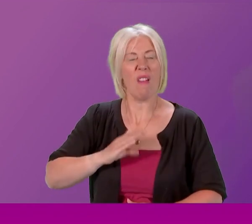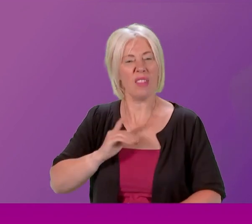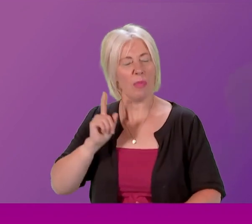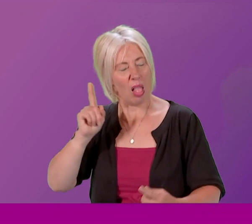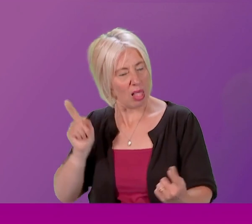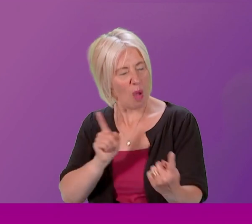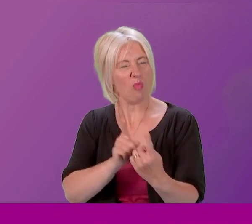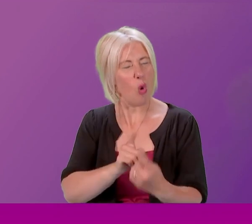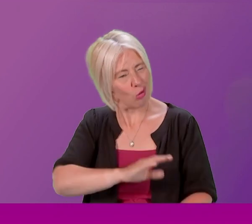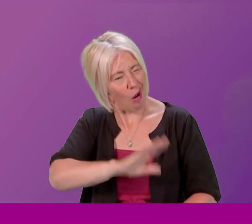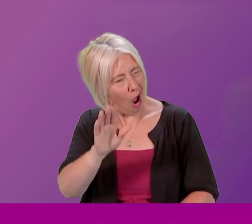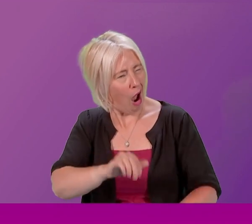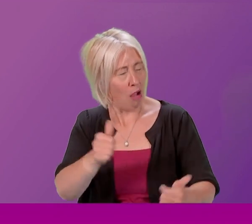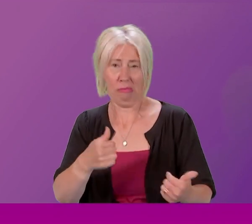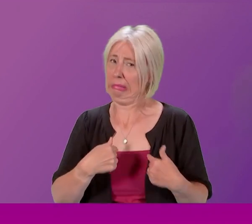saying,